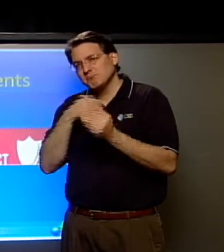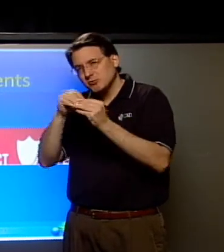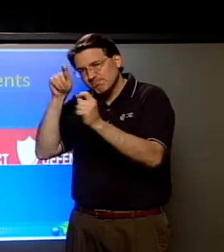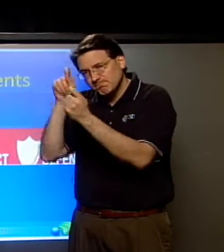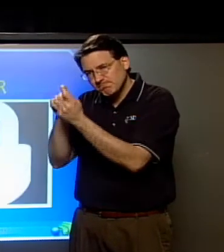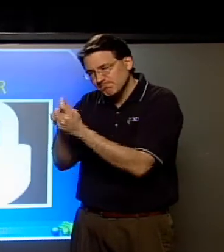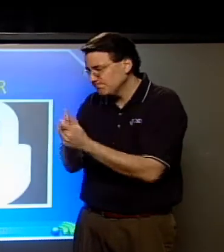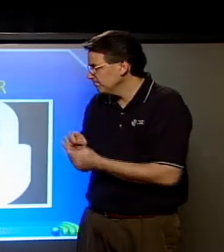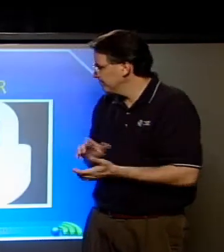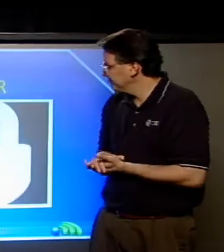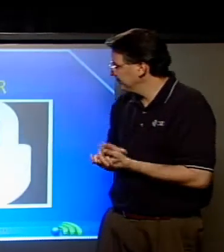safe.